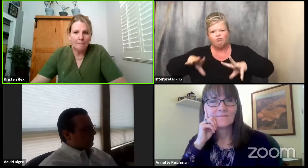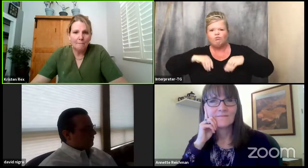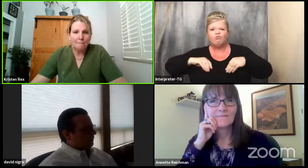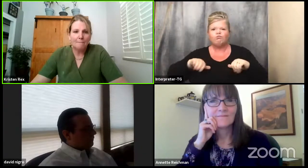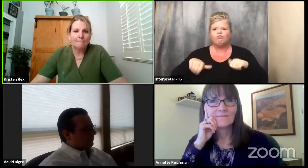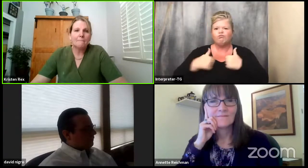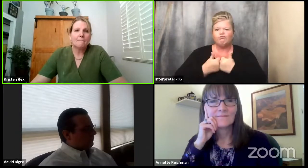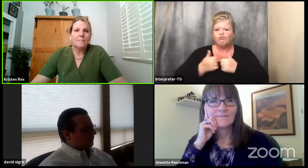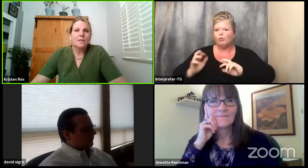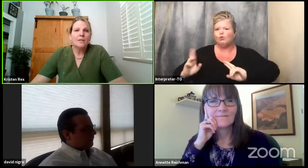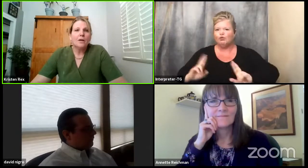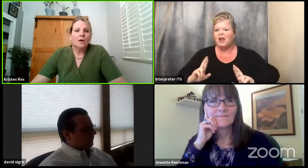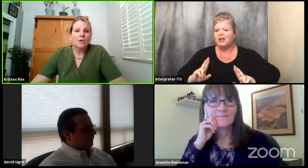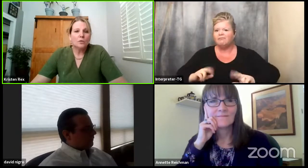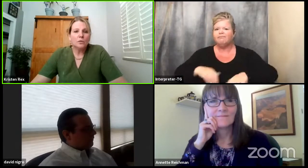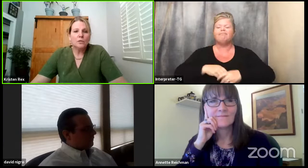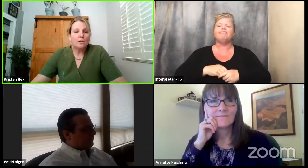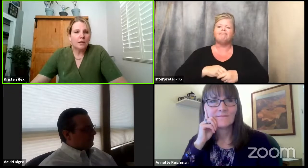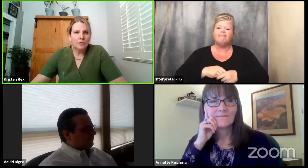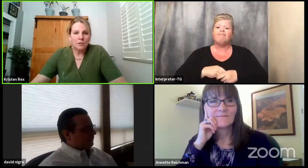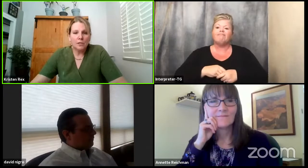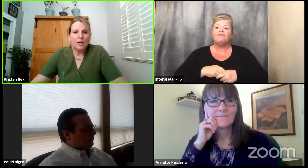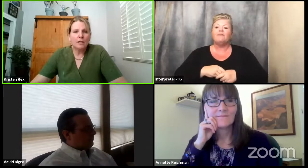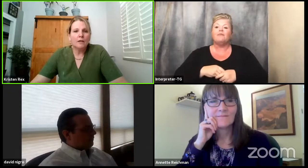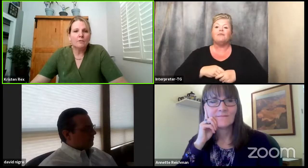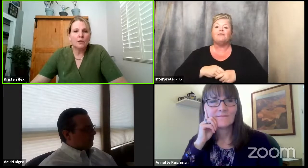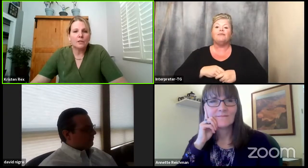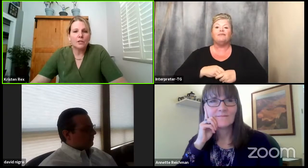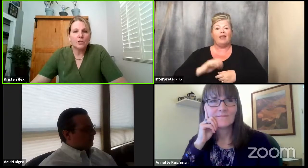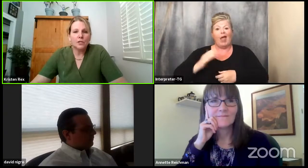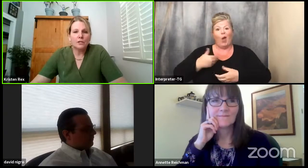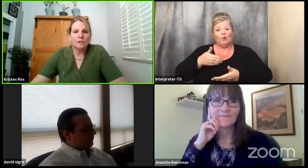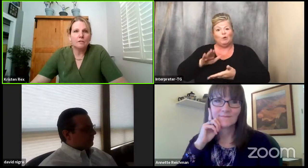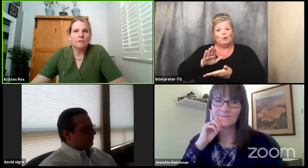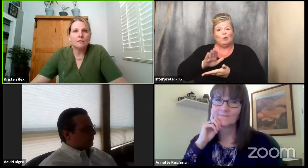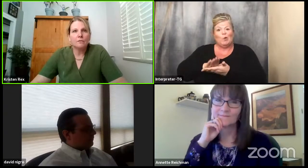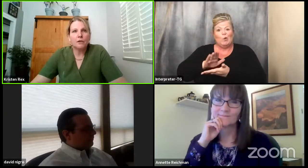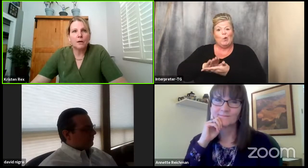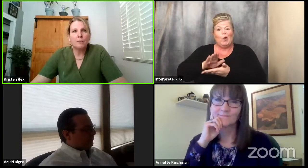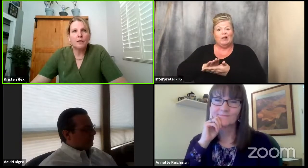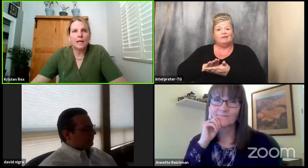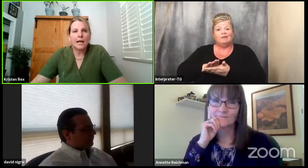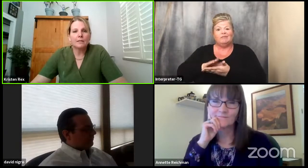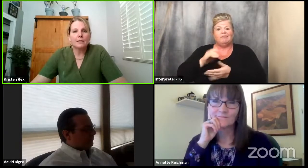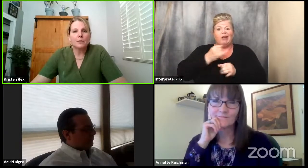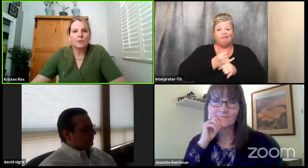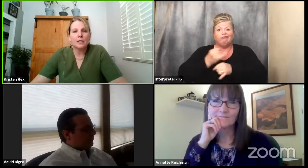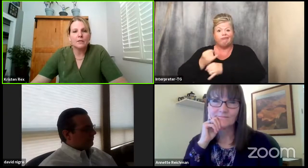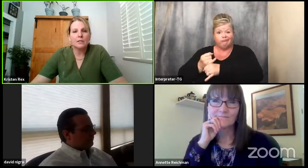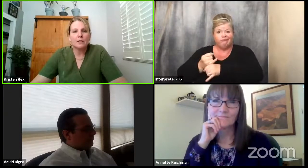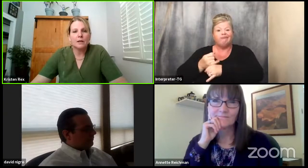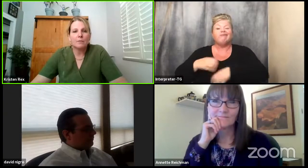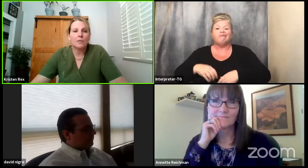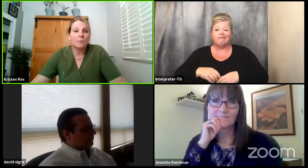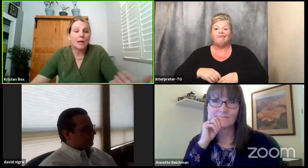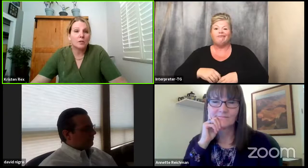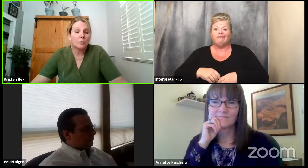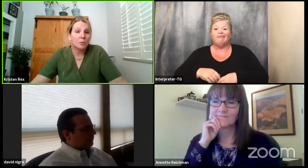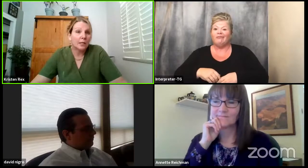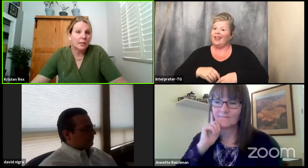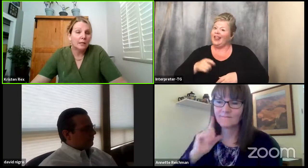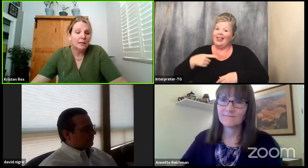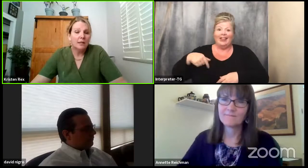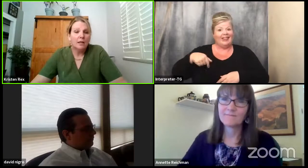for them. Our schools, as you saw, have transitioned from the task that was given to them this